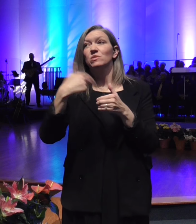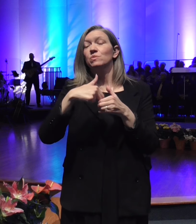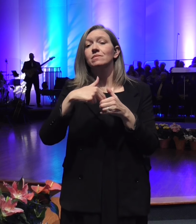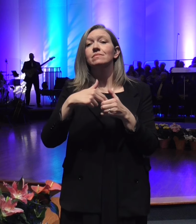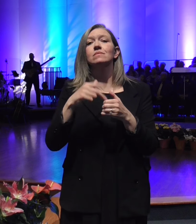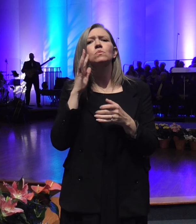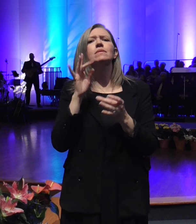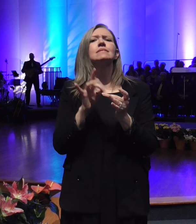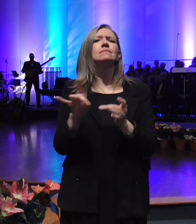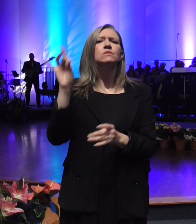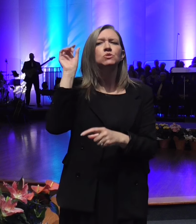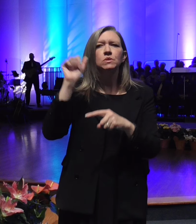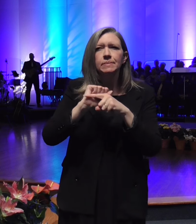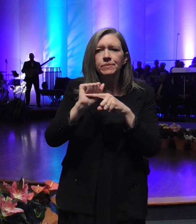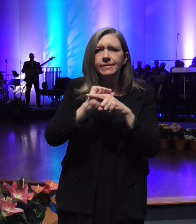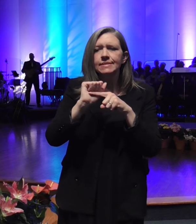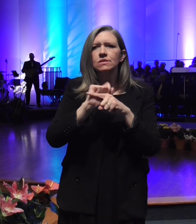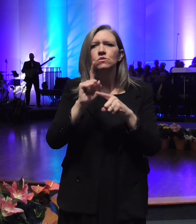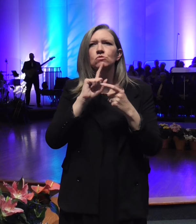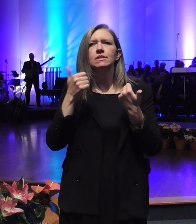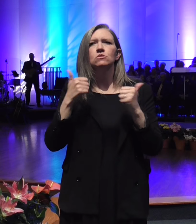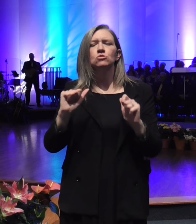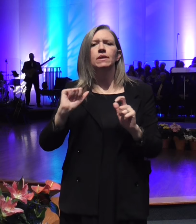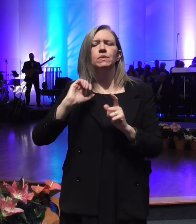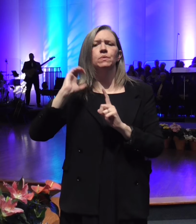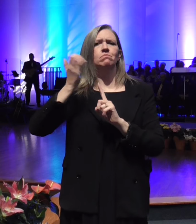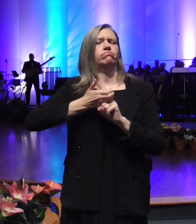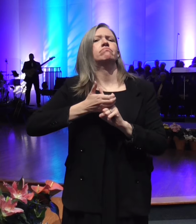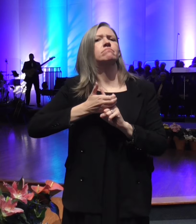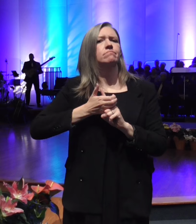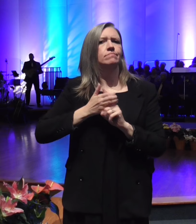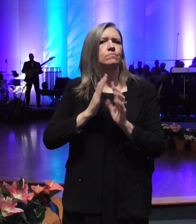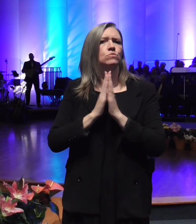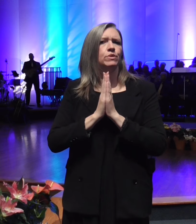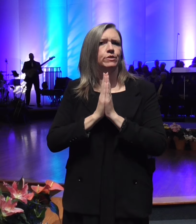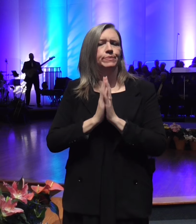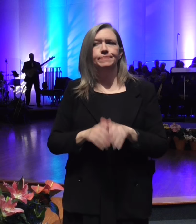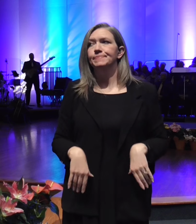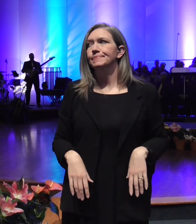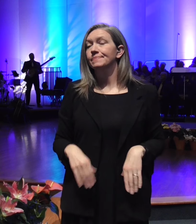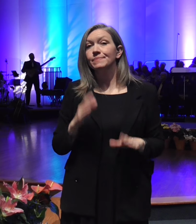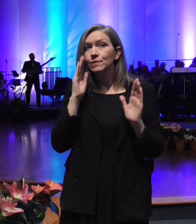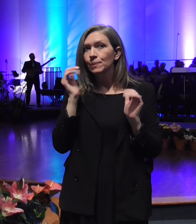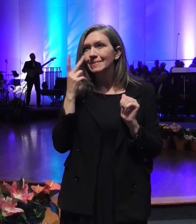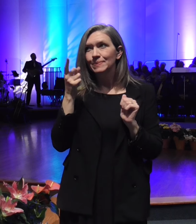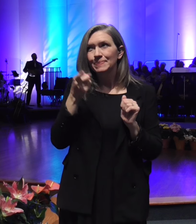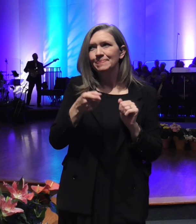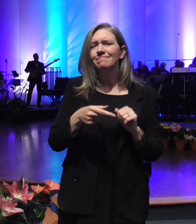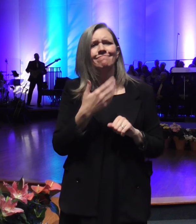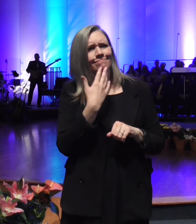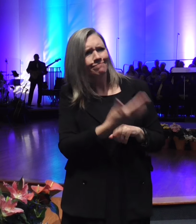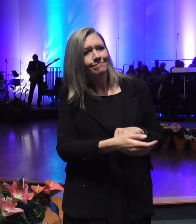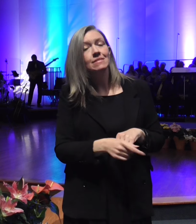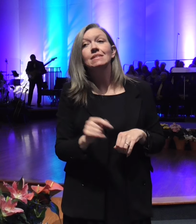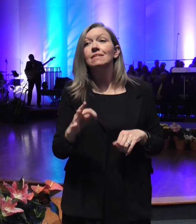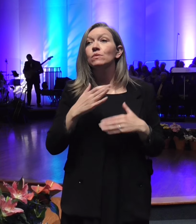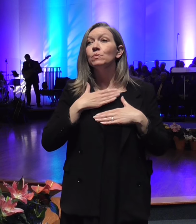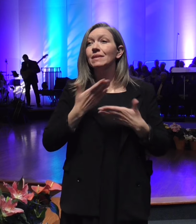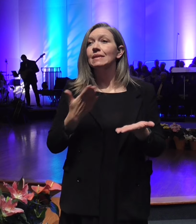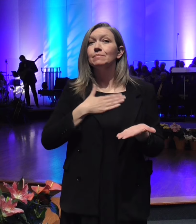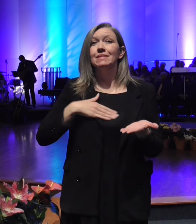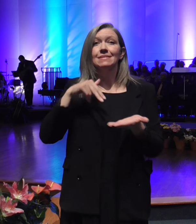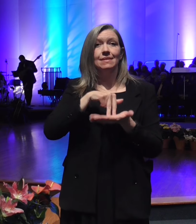practices and really embodying the vibration of prayer. Thank Hope you, to see you Samira. there. If you're willing, please stand. We're going